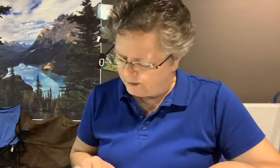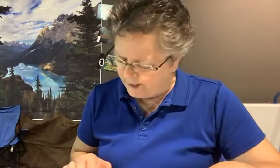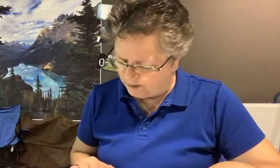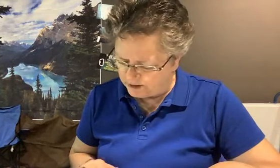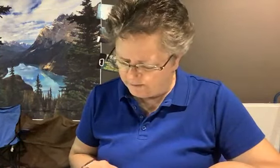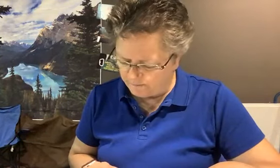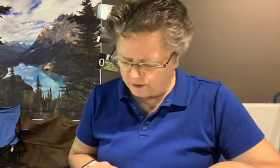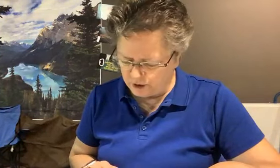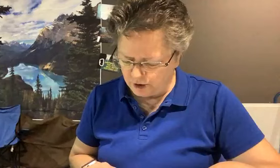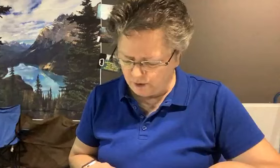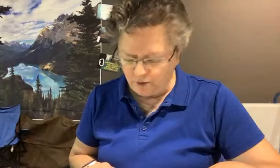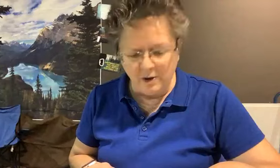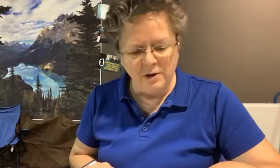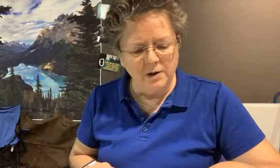Now we see in verse 2,